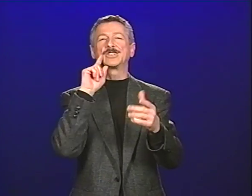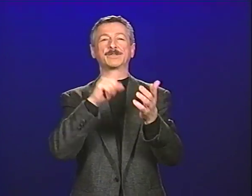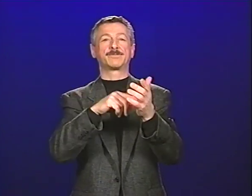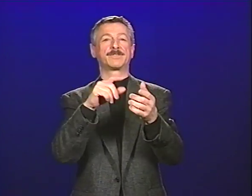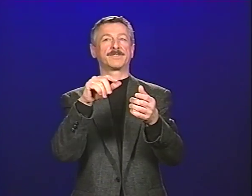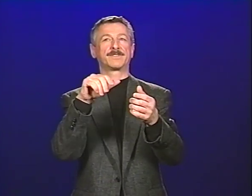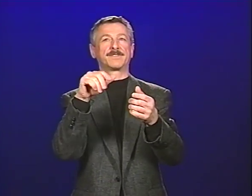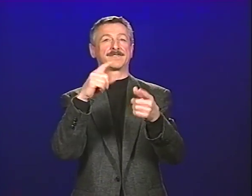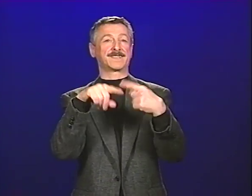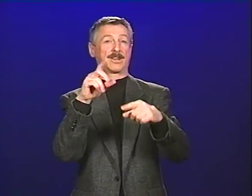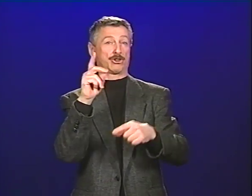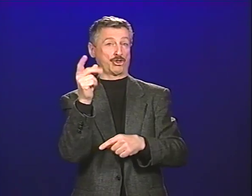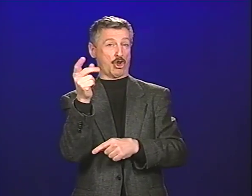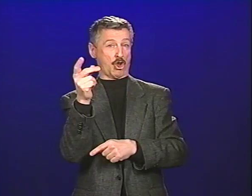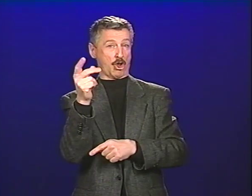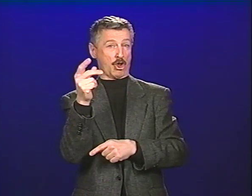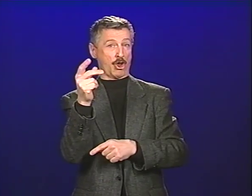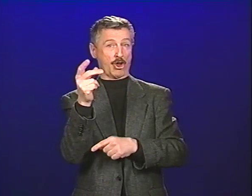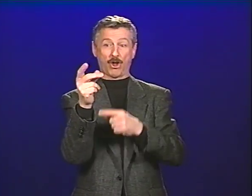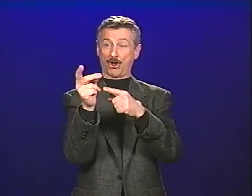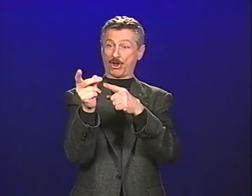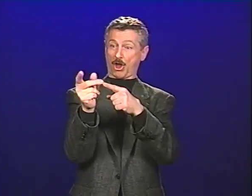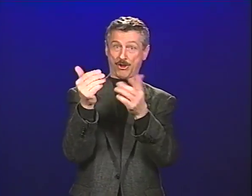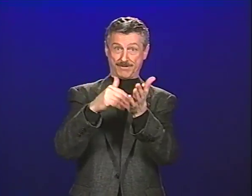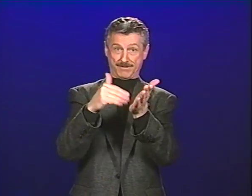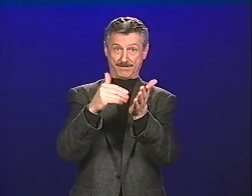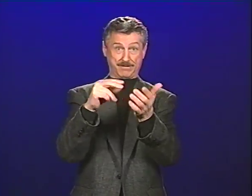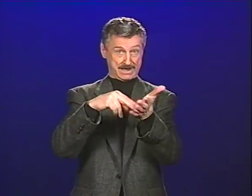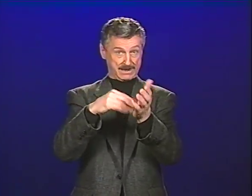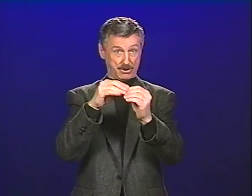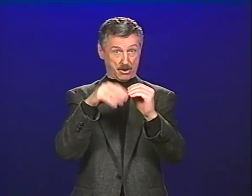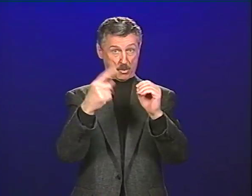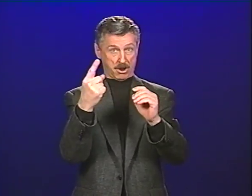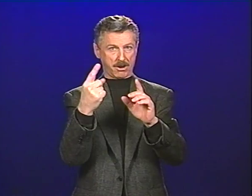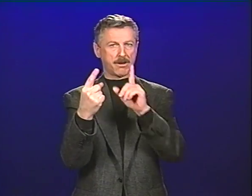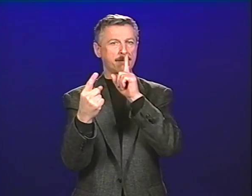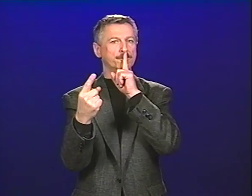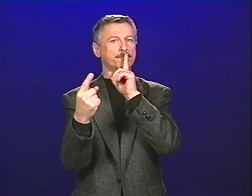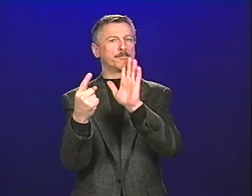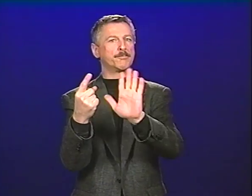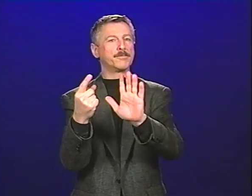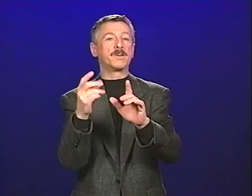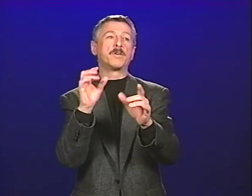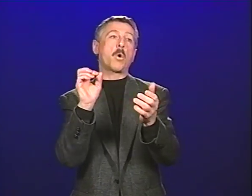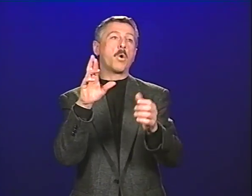select few. For example, the sign dog has a repetitive motion